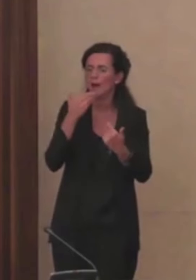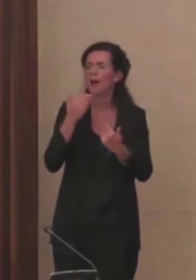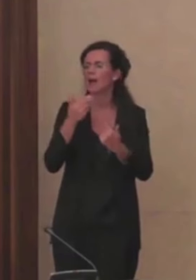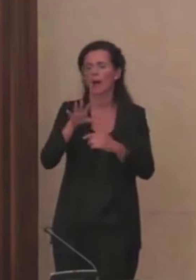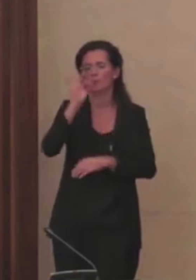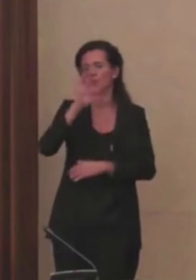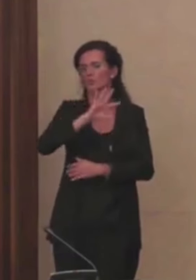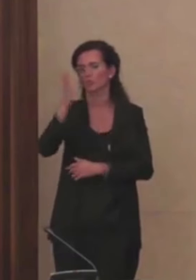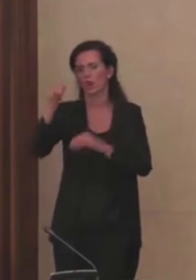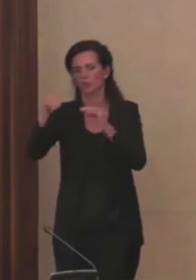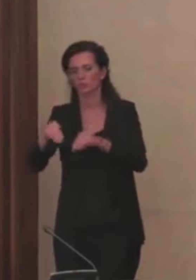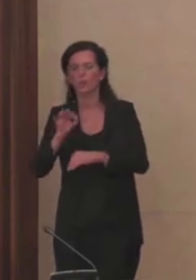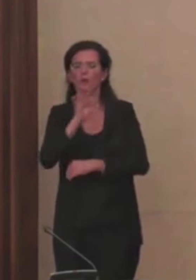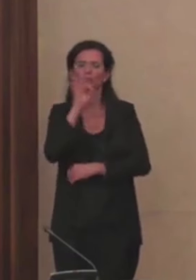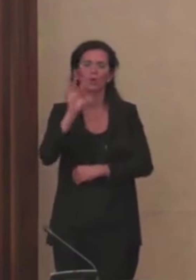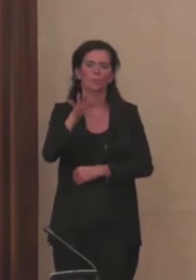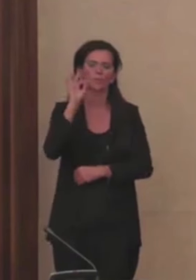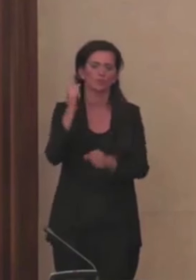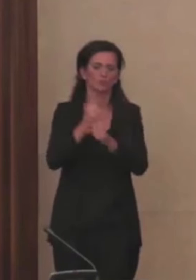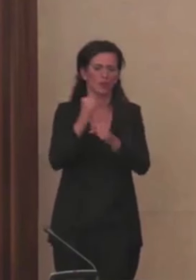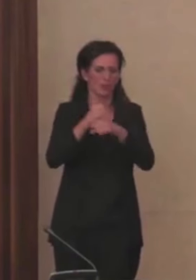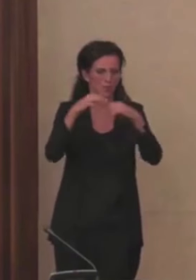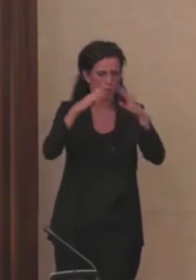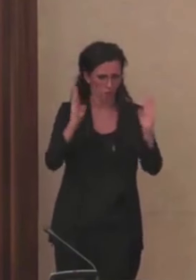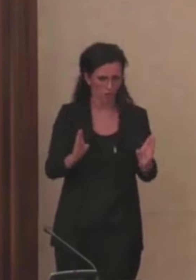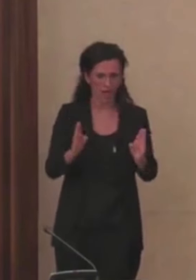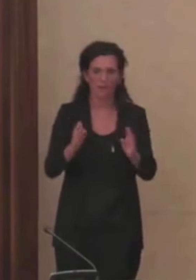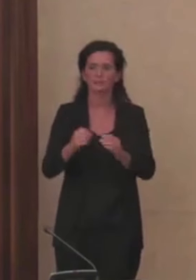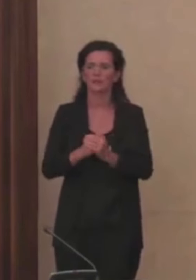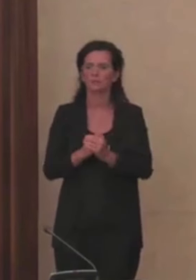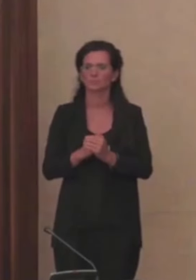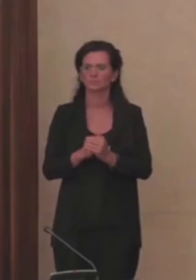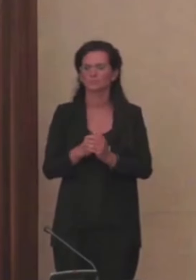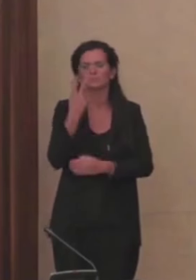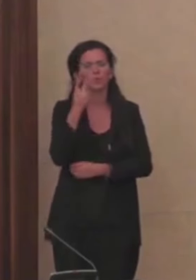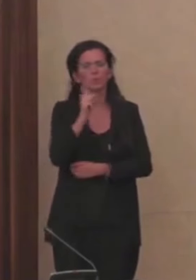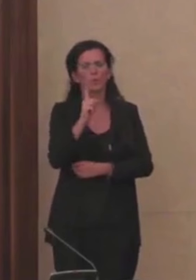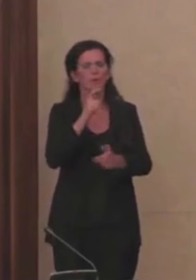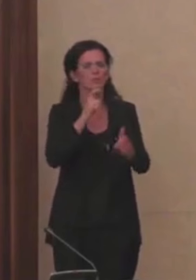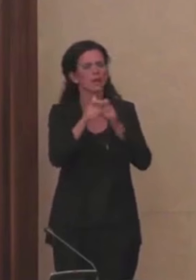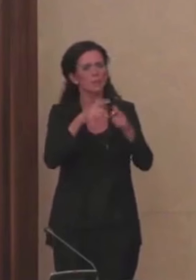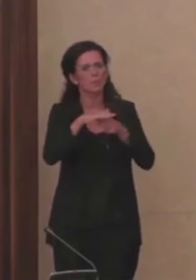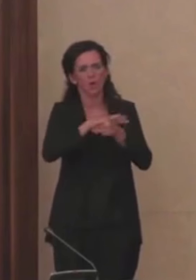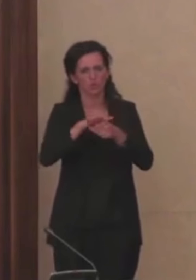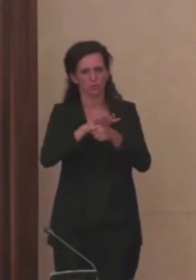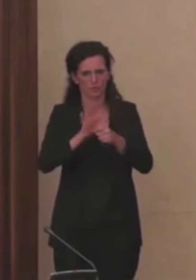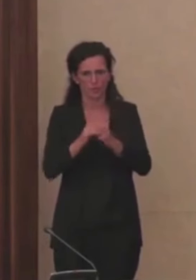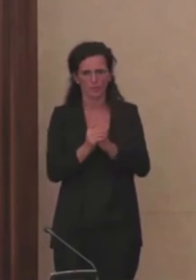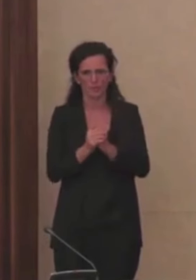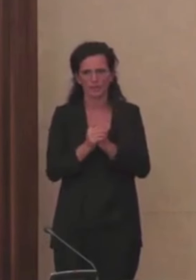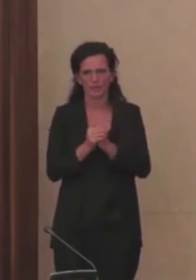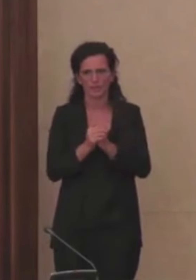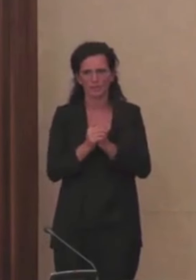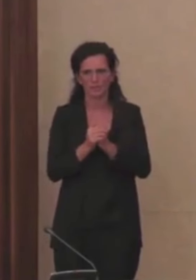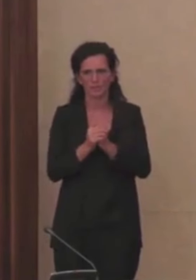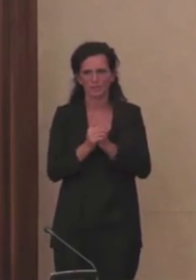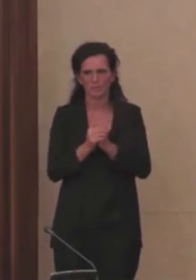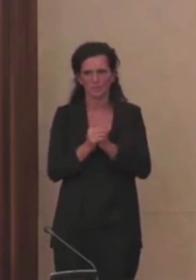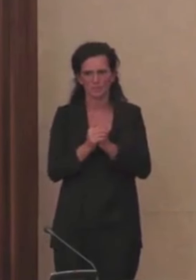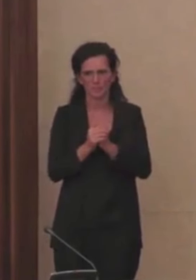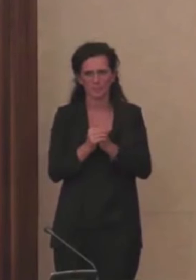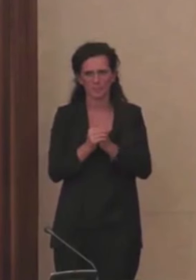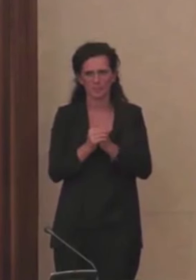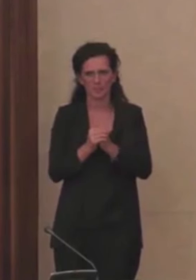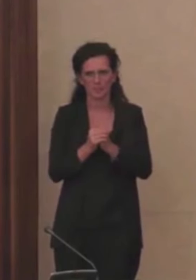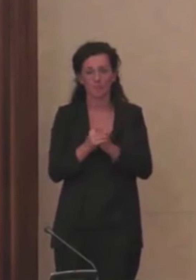clinics. So these people might want to work from home. And then we have the physical